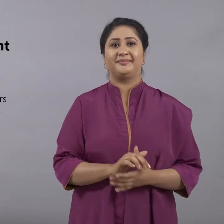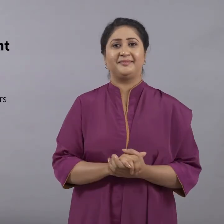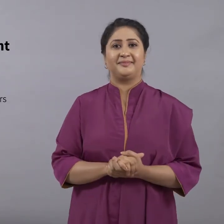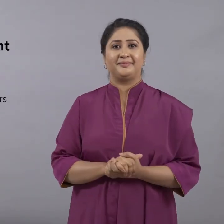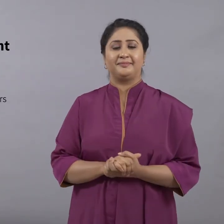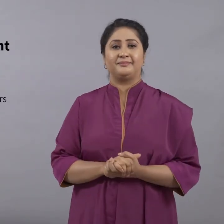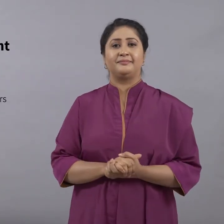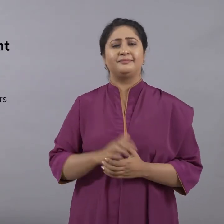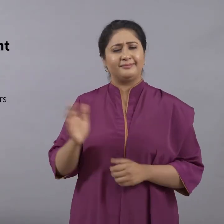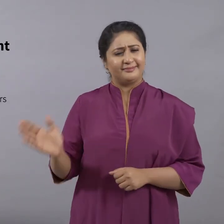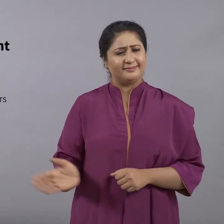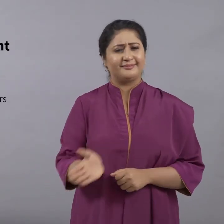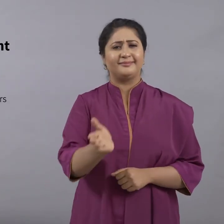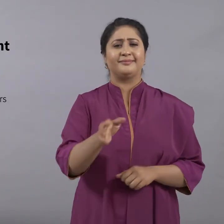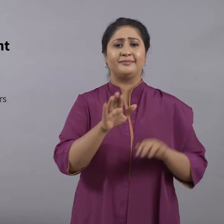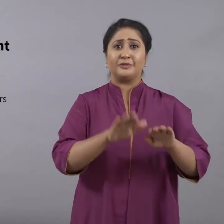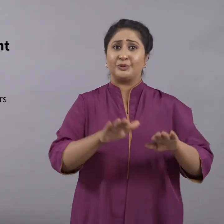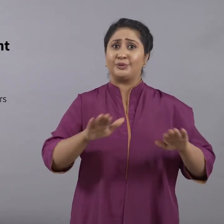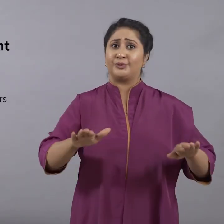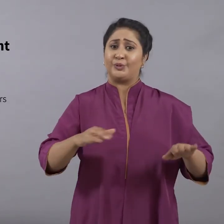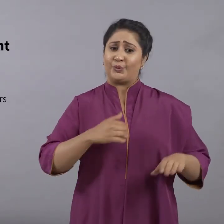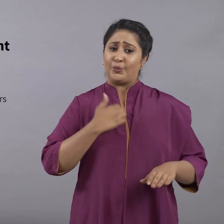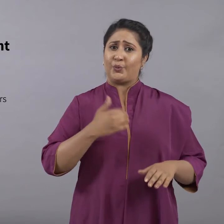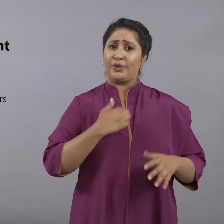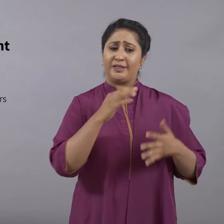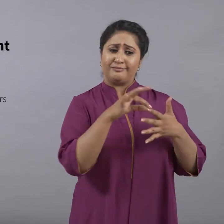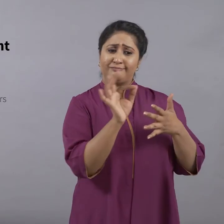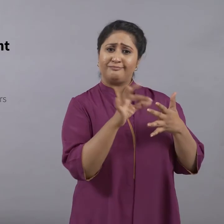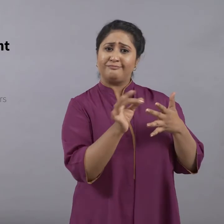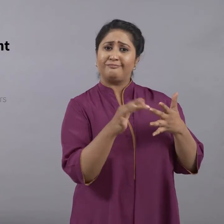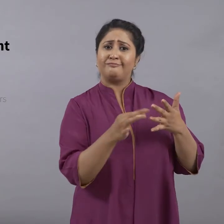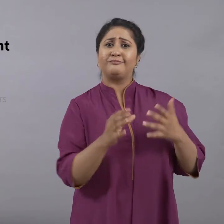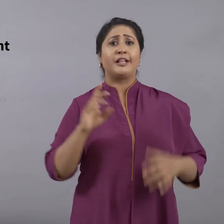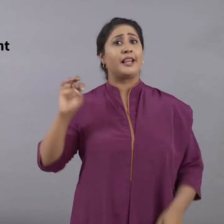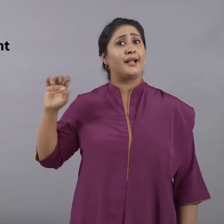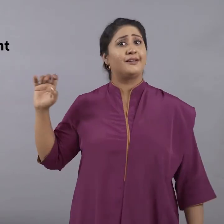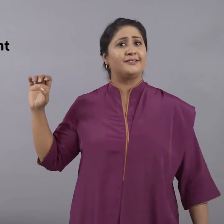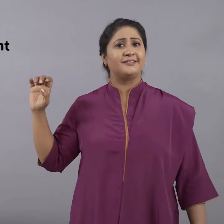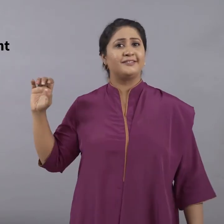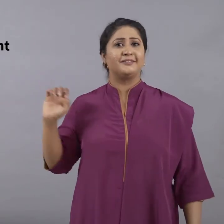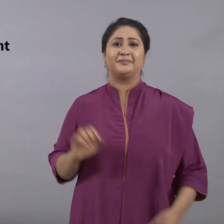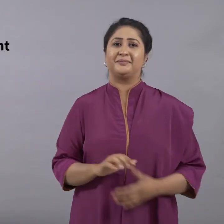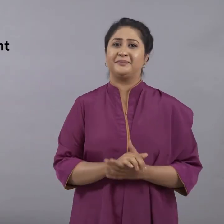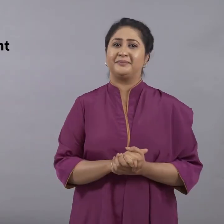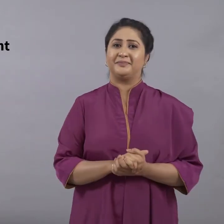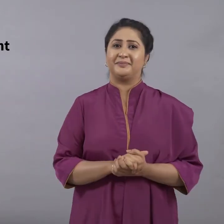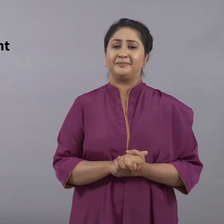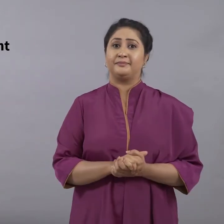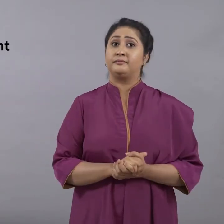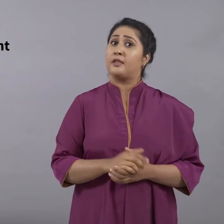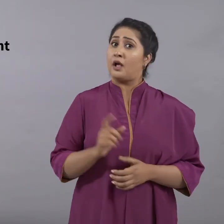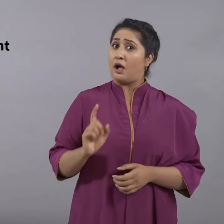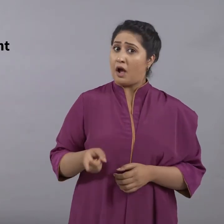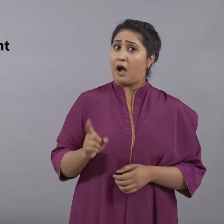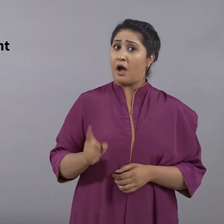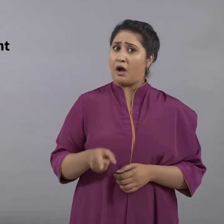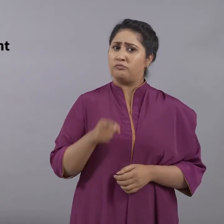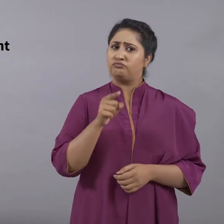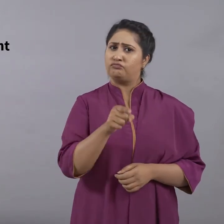Let the student choose the letters. If she/he